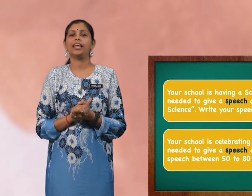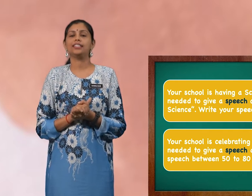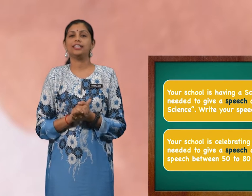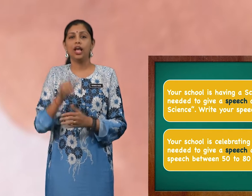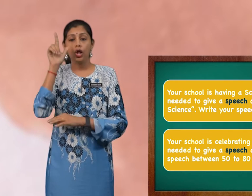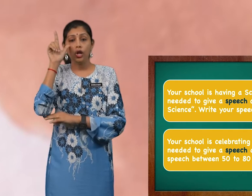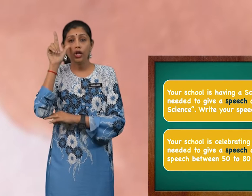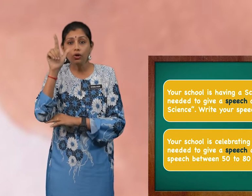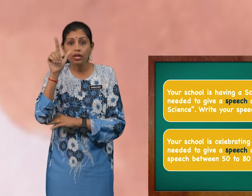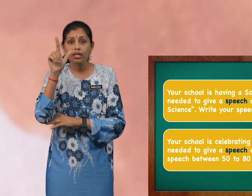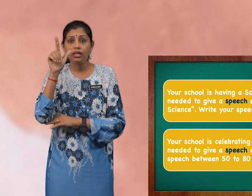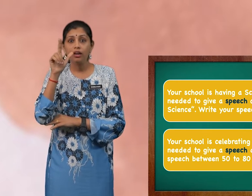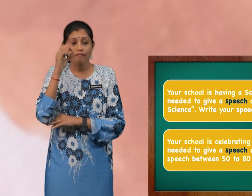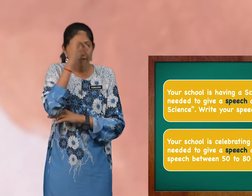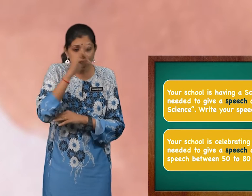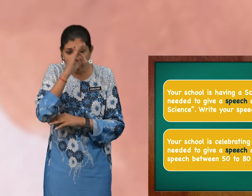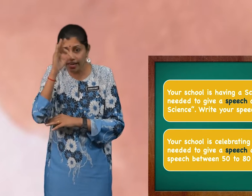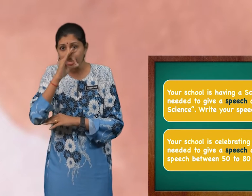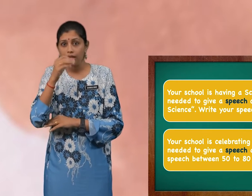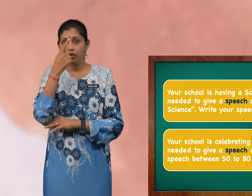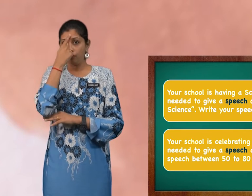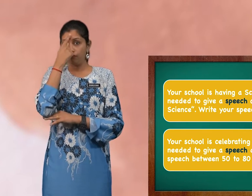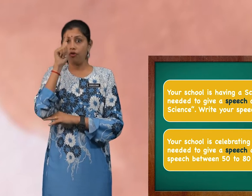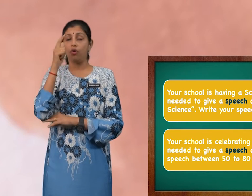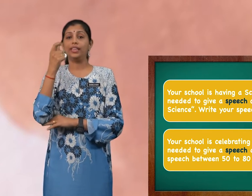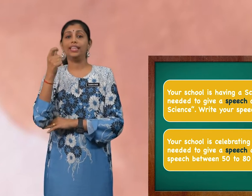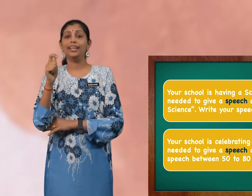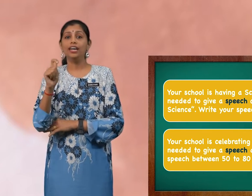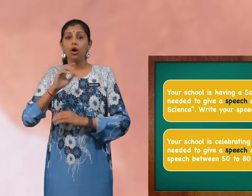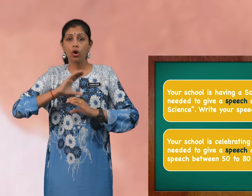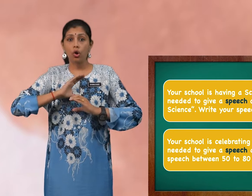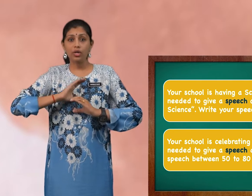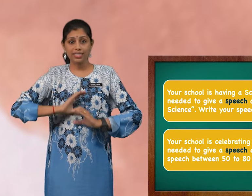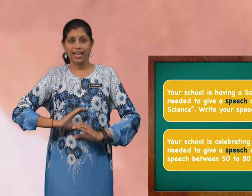Yes, look, find for the content.